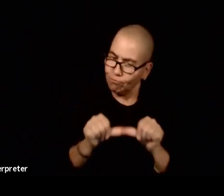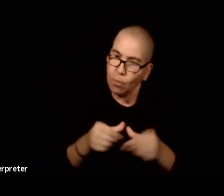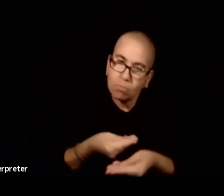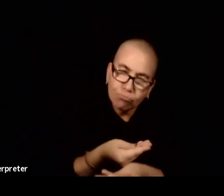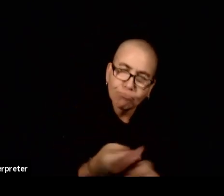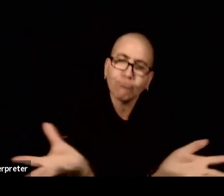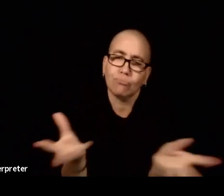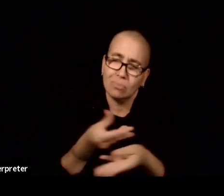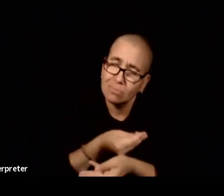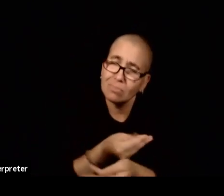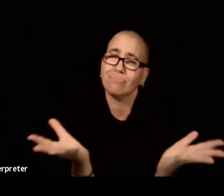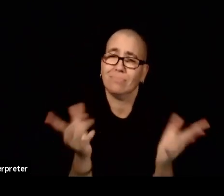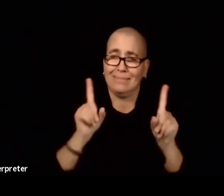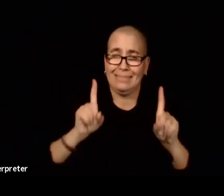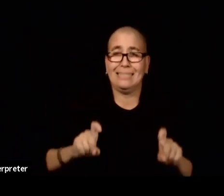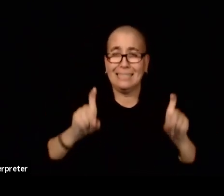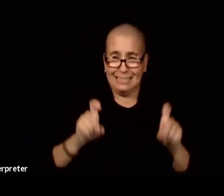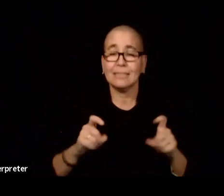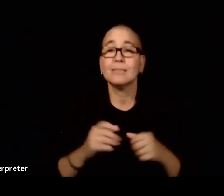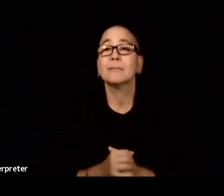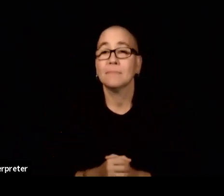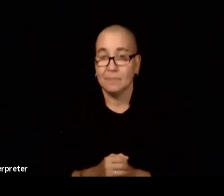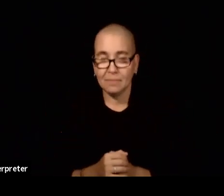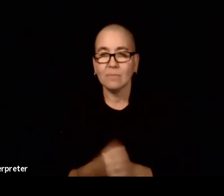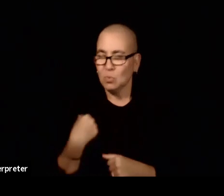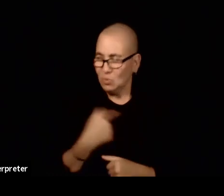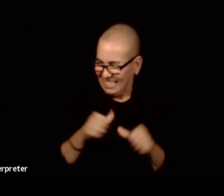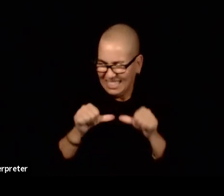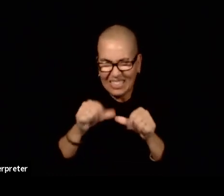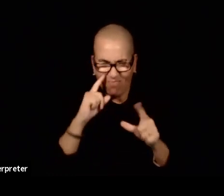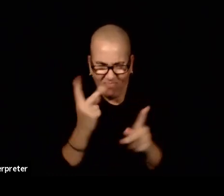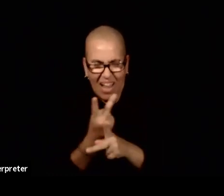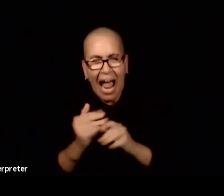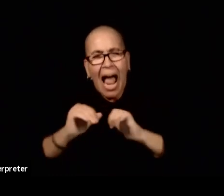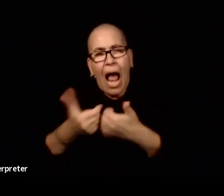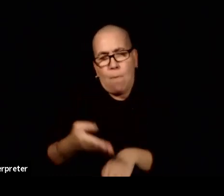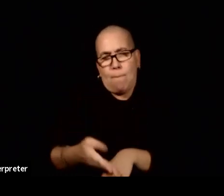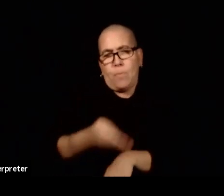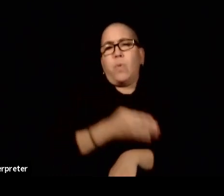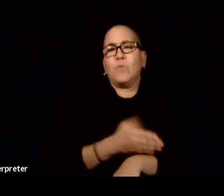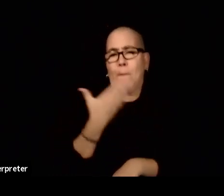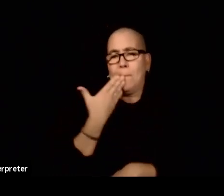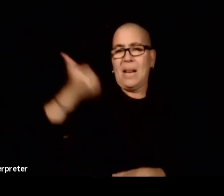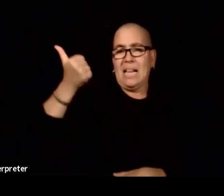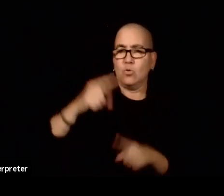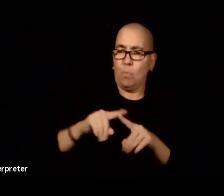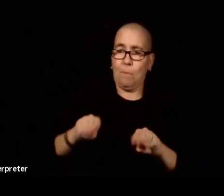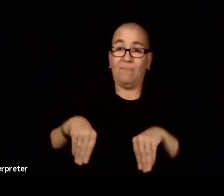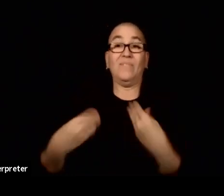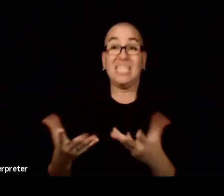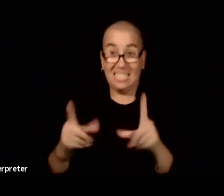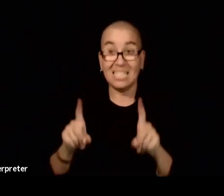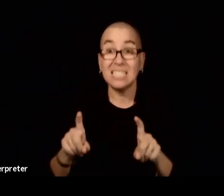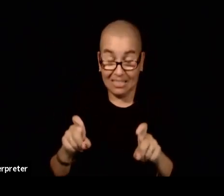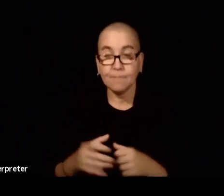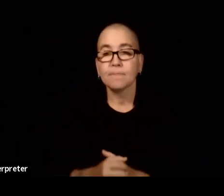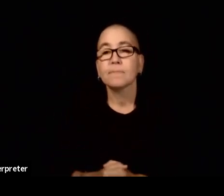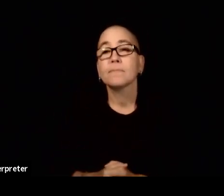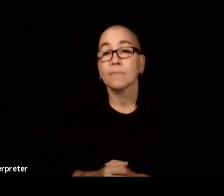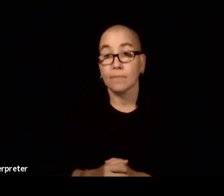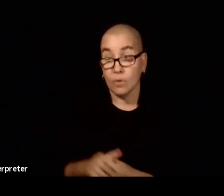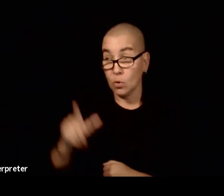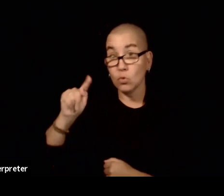effect so that it's available. Because I think thoughtful and rational use of the tools that we have with a real purpose will enable us to do all the things that we